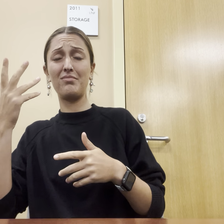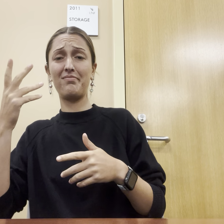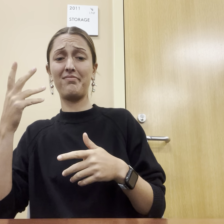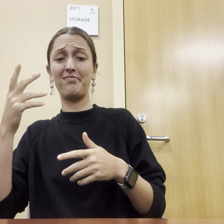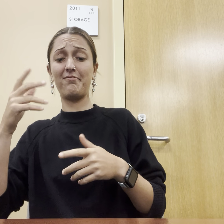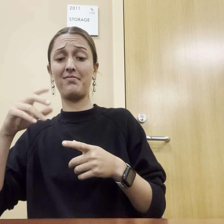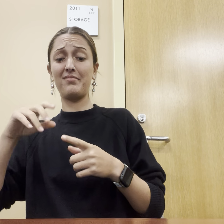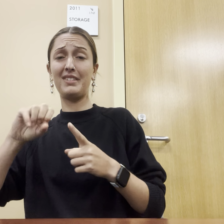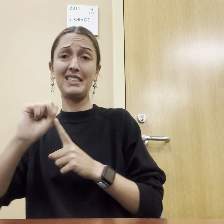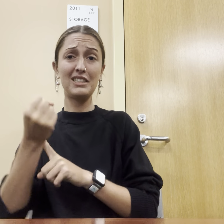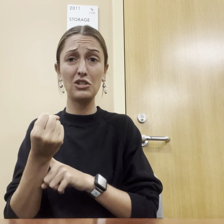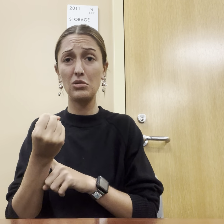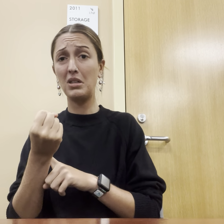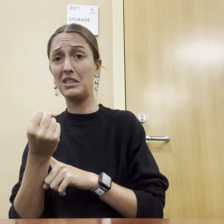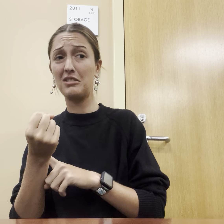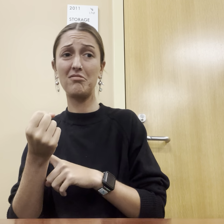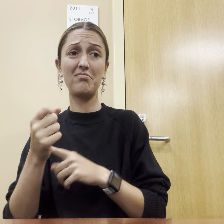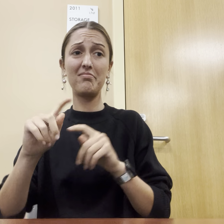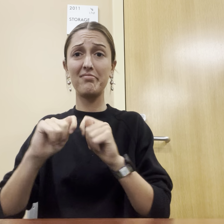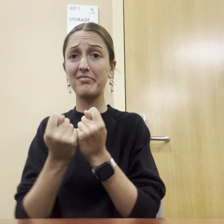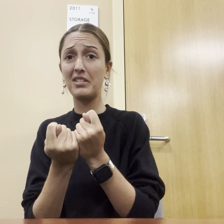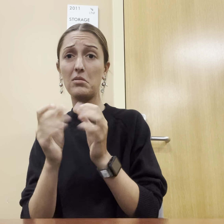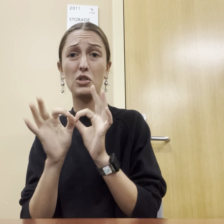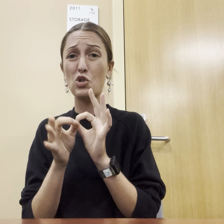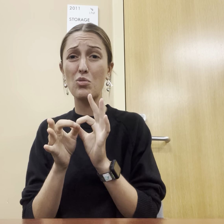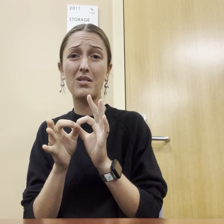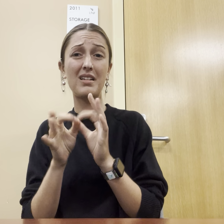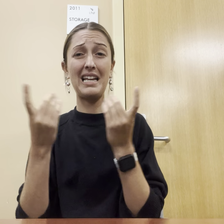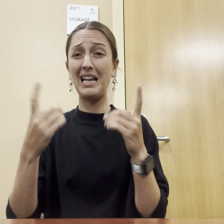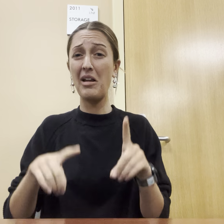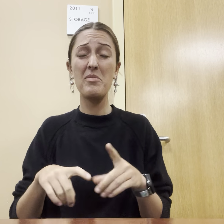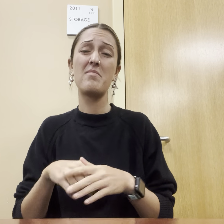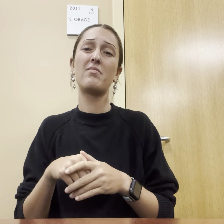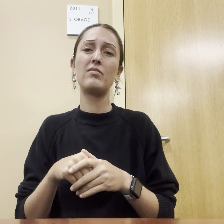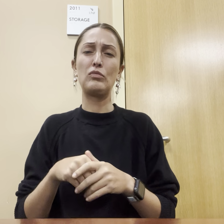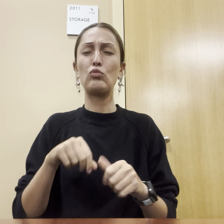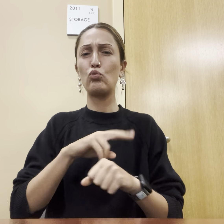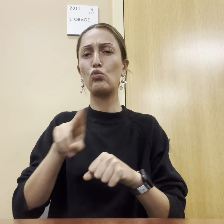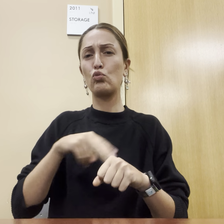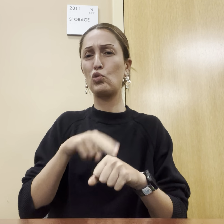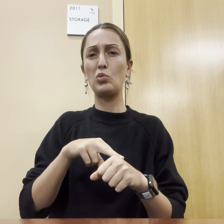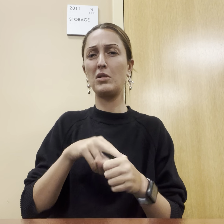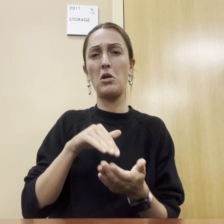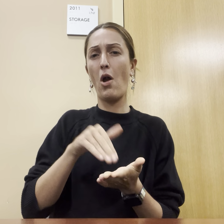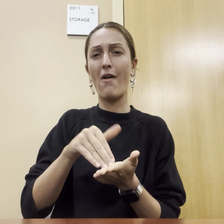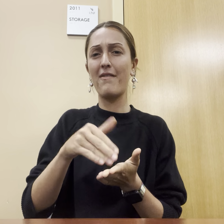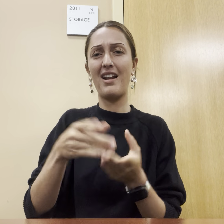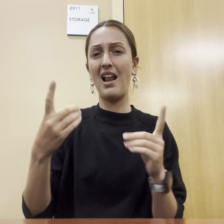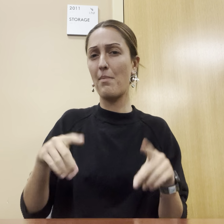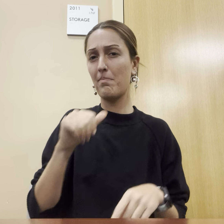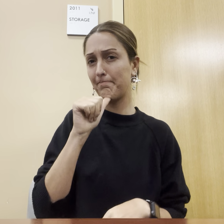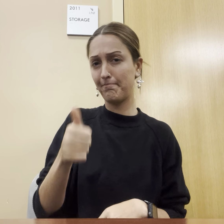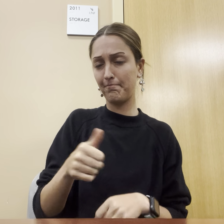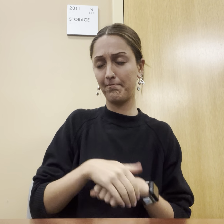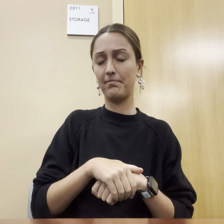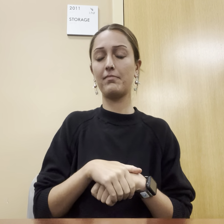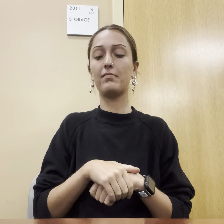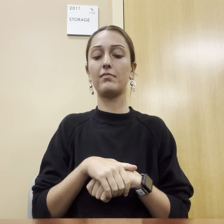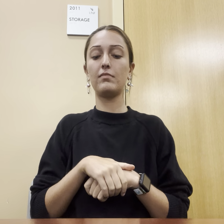agency will be like, yeah, I need a team for that or whatever. But setting up expectations with your team, feedback. I know